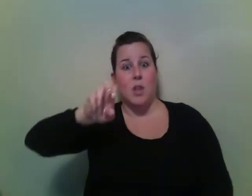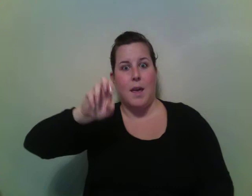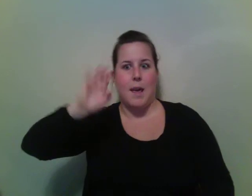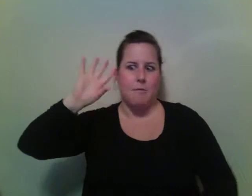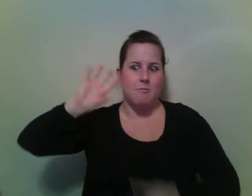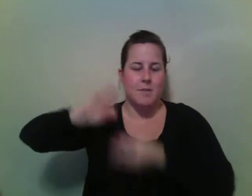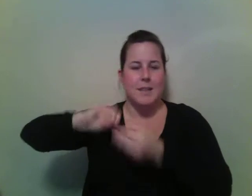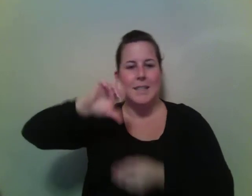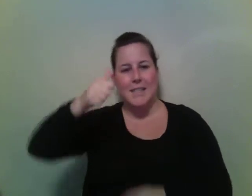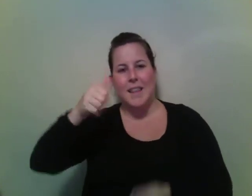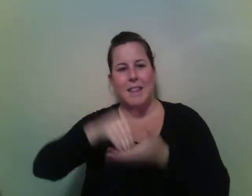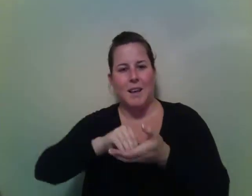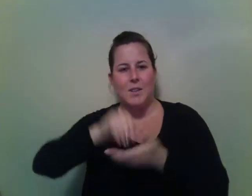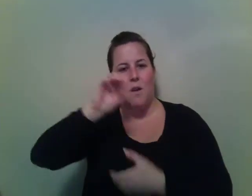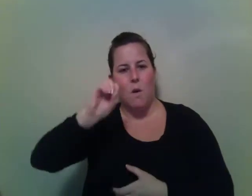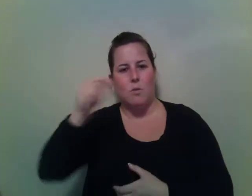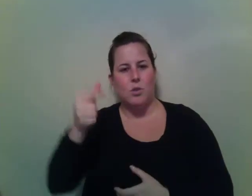overall group volume to achieve silver.